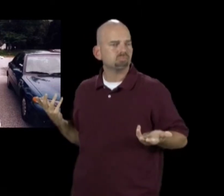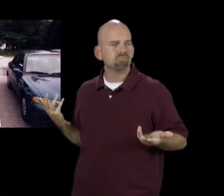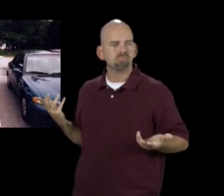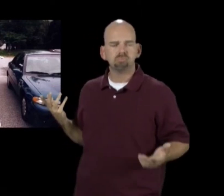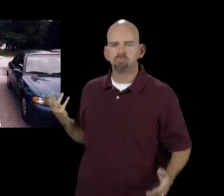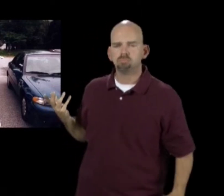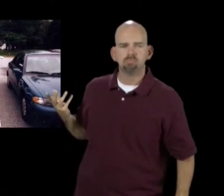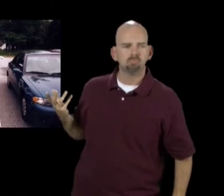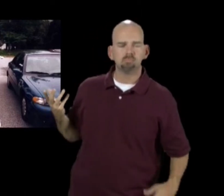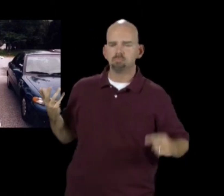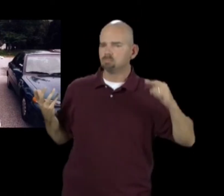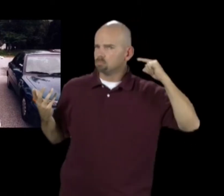okay,